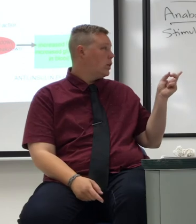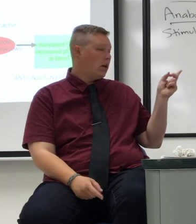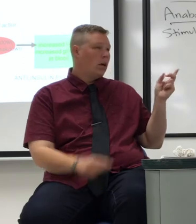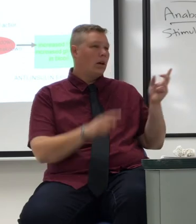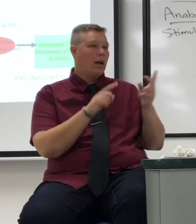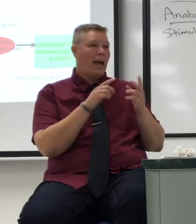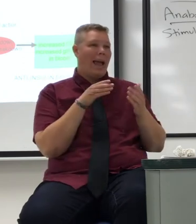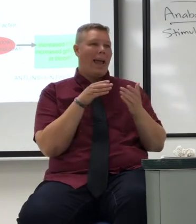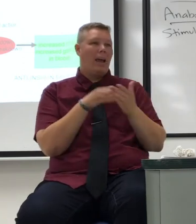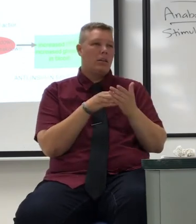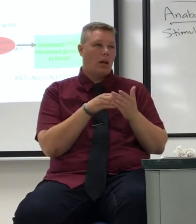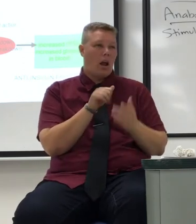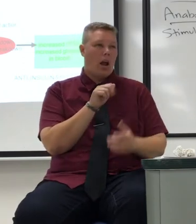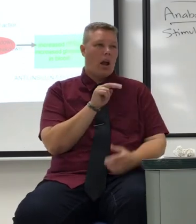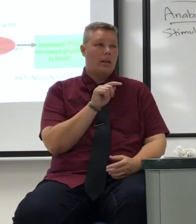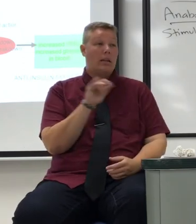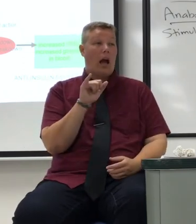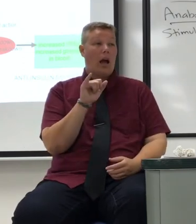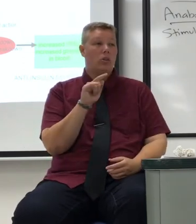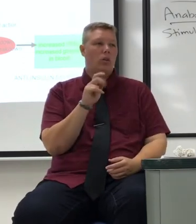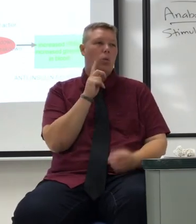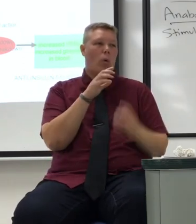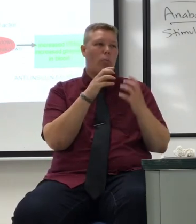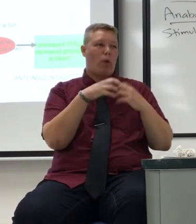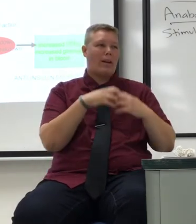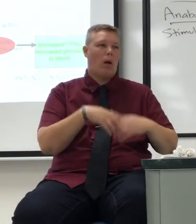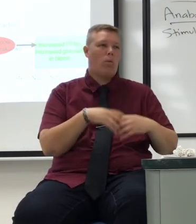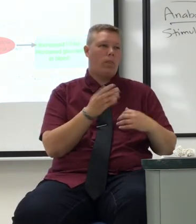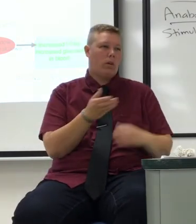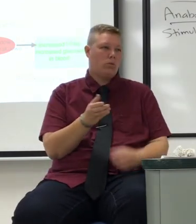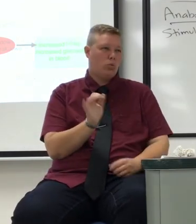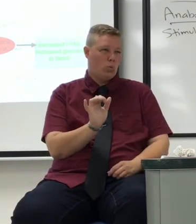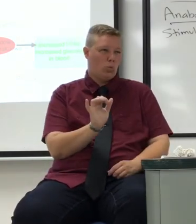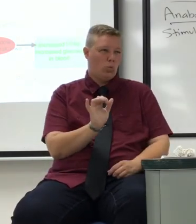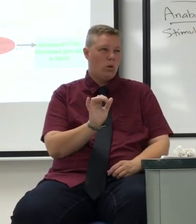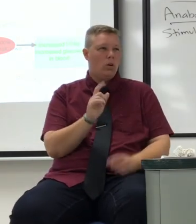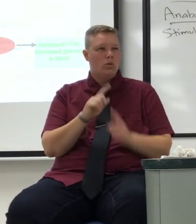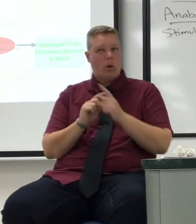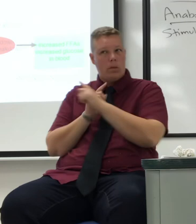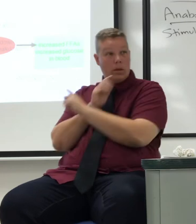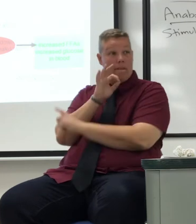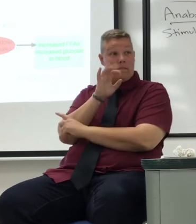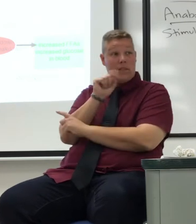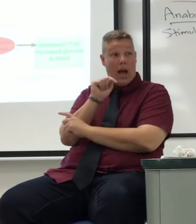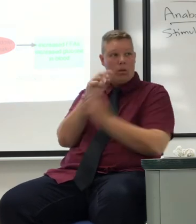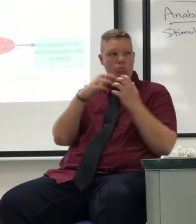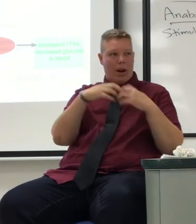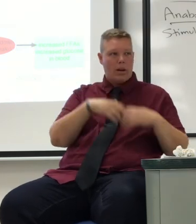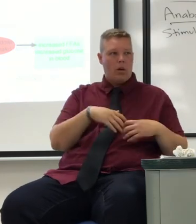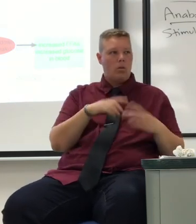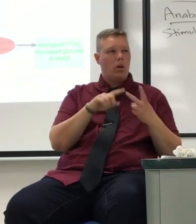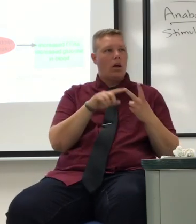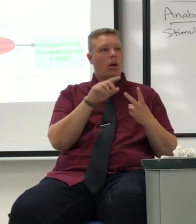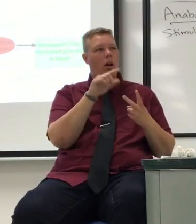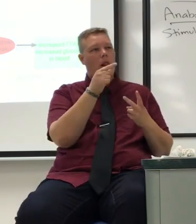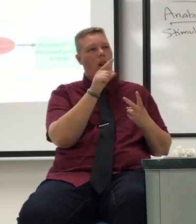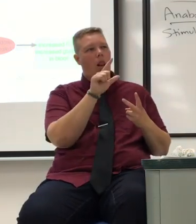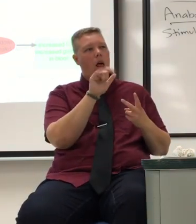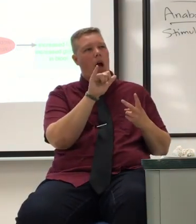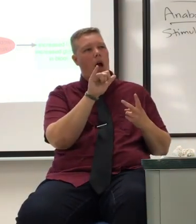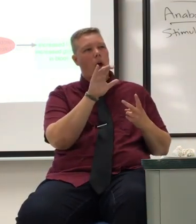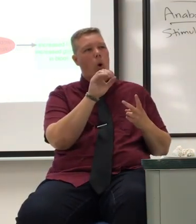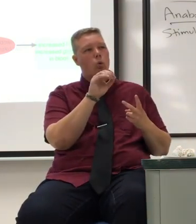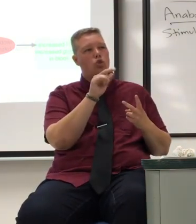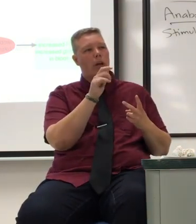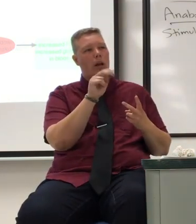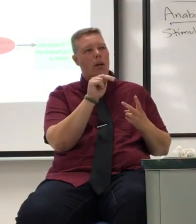anti-insulin things. It'll break things down. So what I say on the slide there is fat and glycogen breakdown. When you break down